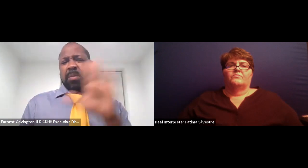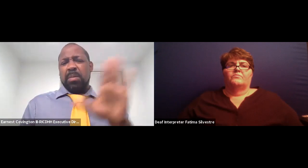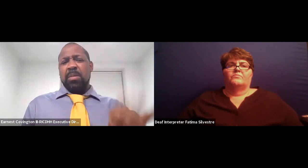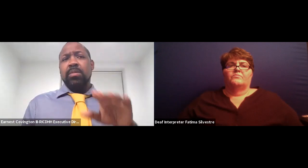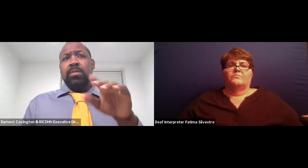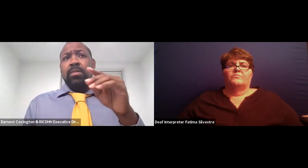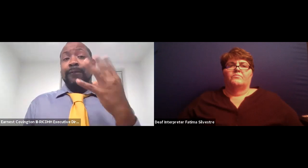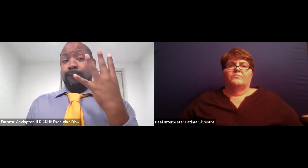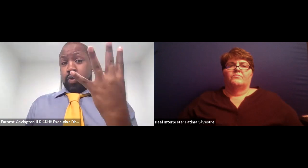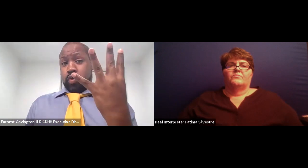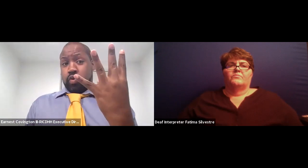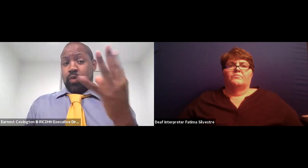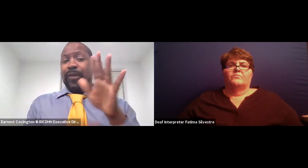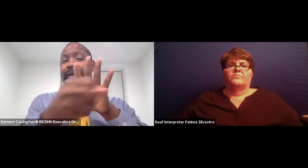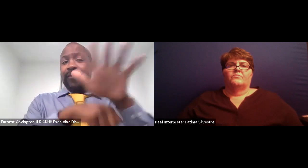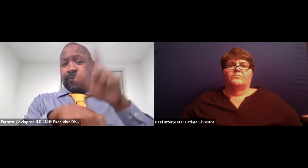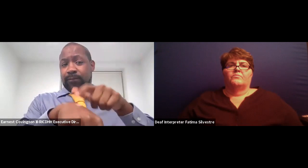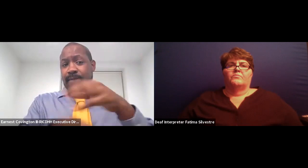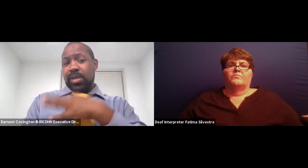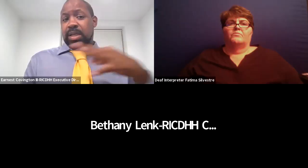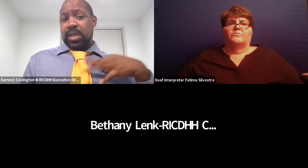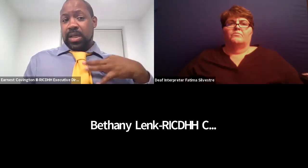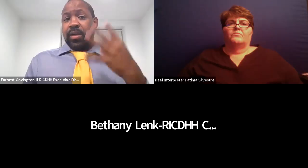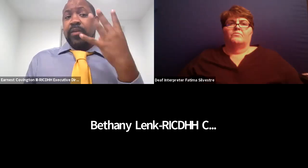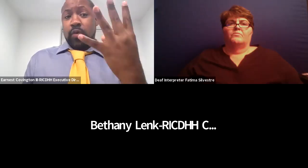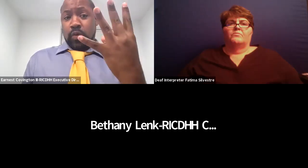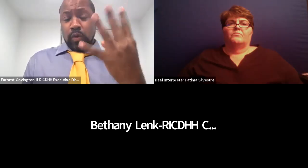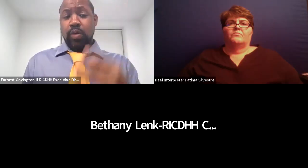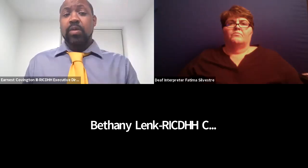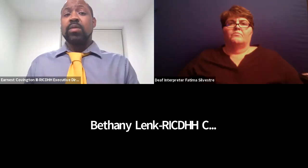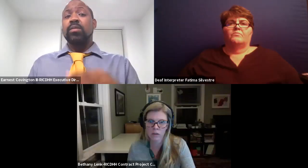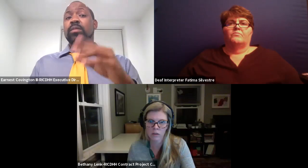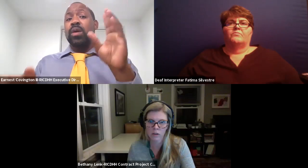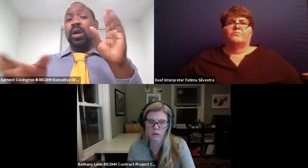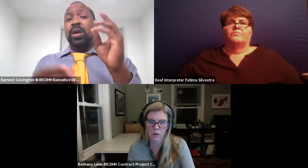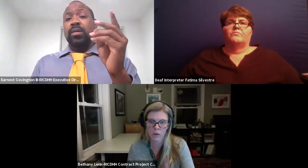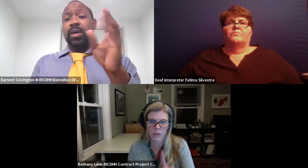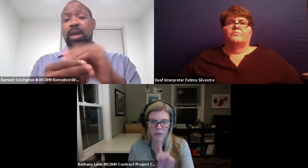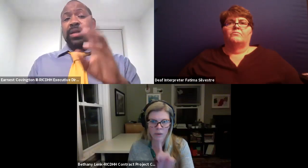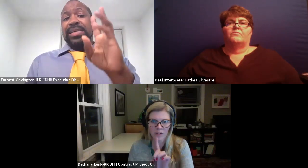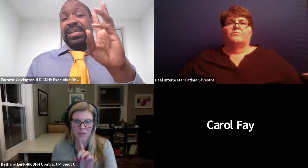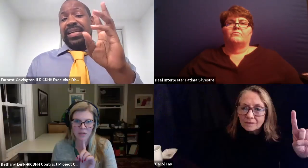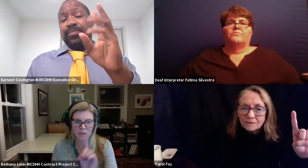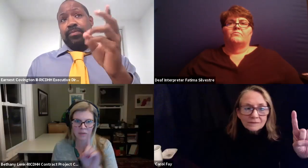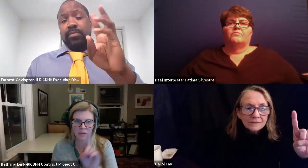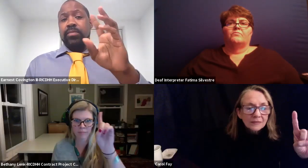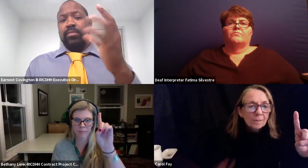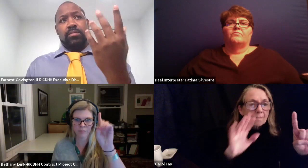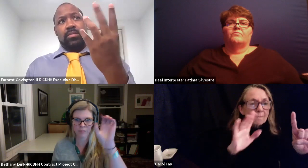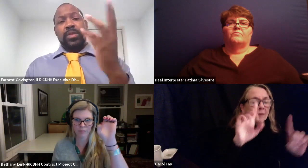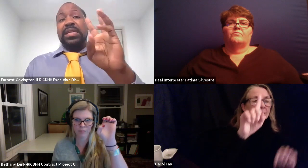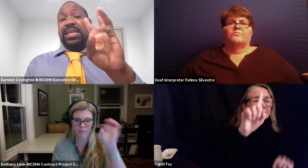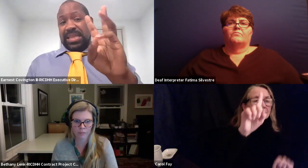This is on screen. Dan. Hang on one second. The CDI cannot see Ernest. Hold on, hold on. Is not